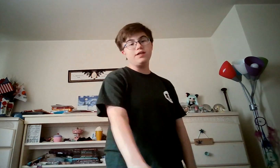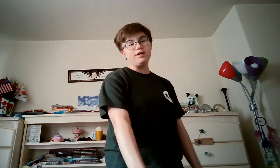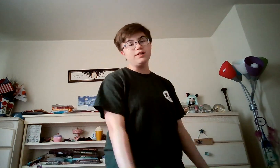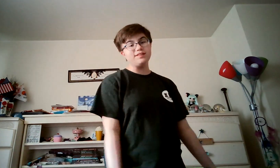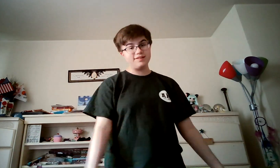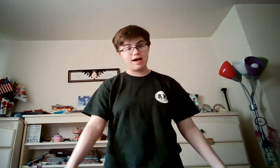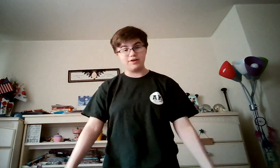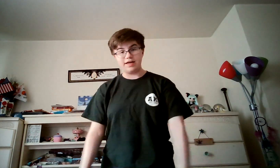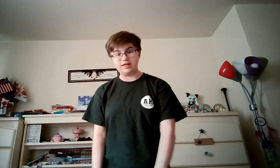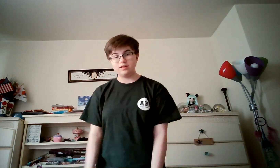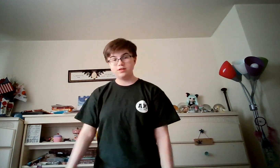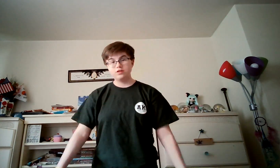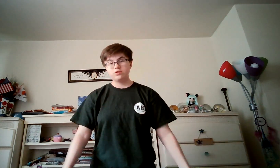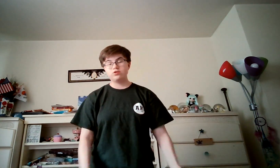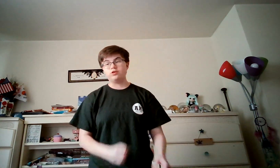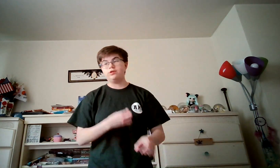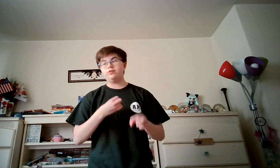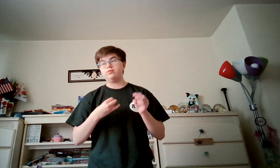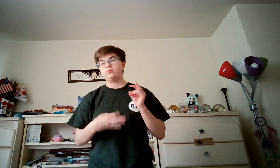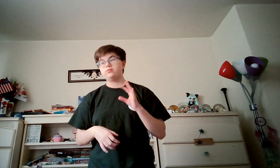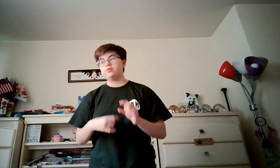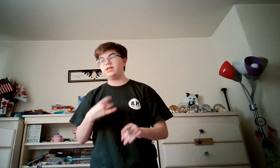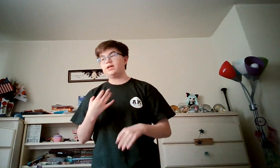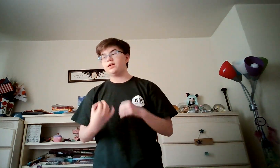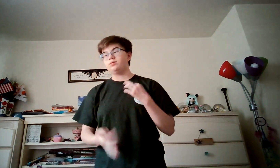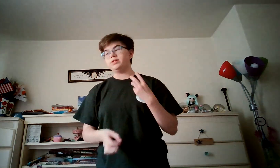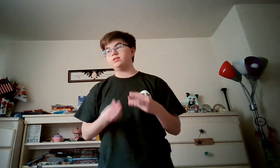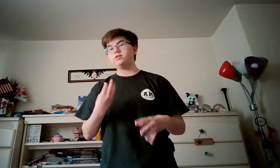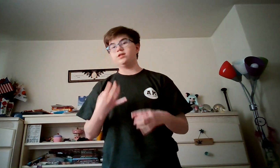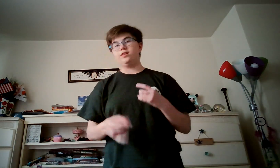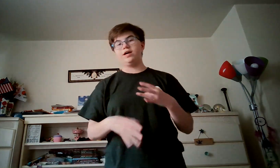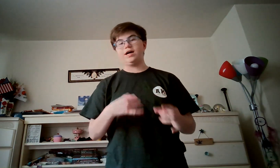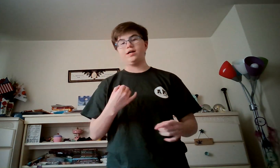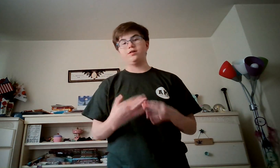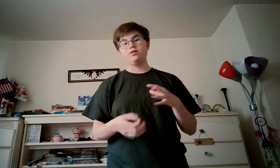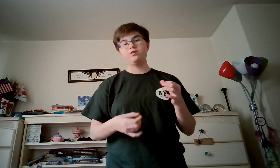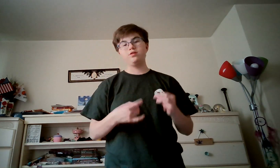on Saturday. So my dad and I went to that.